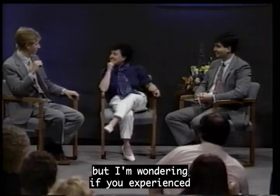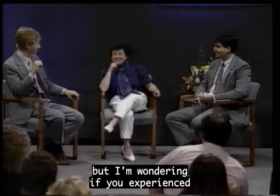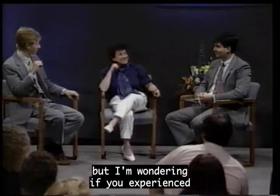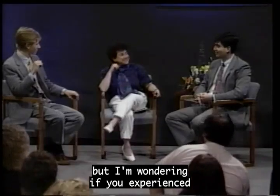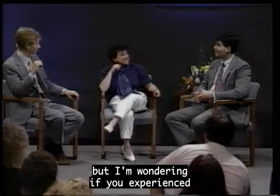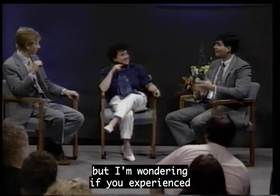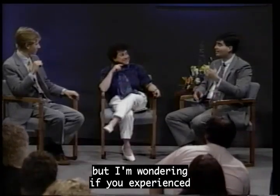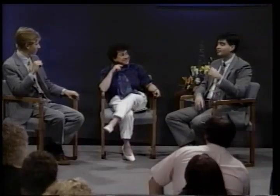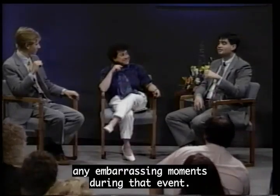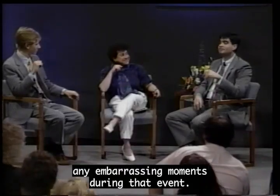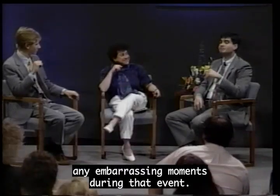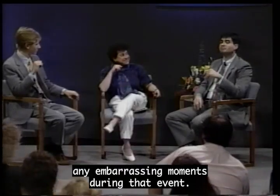event.